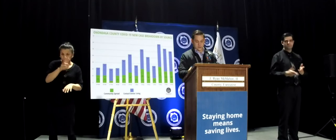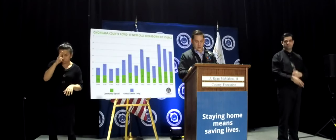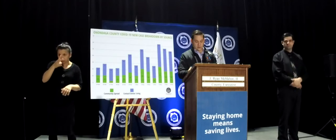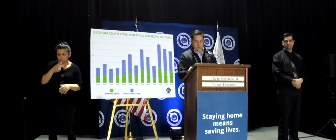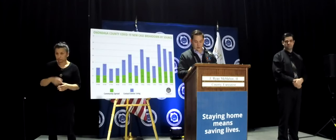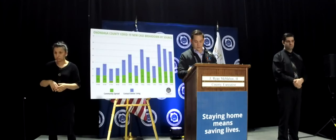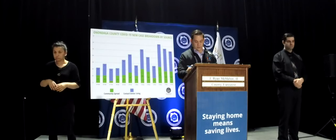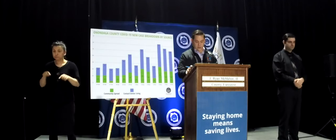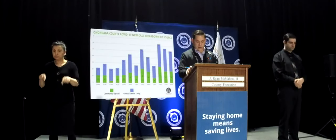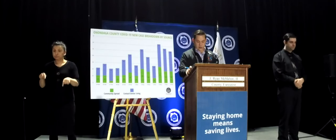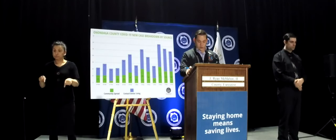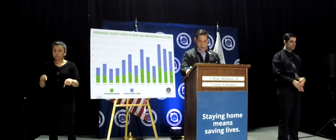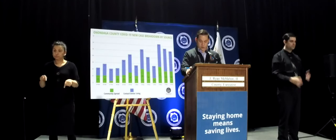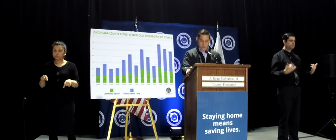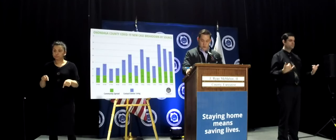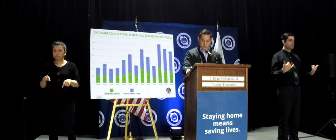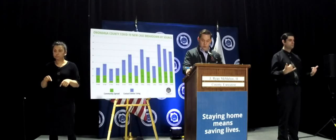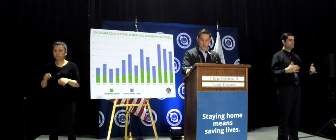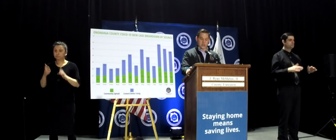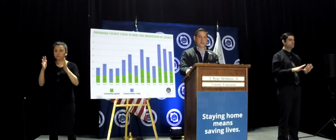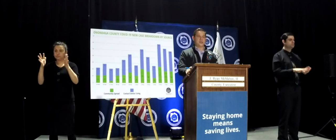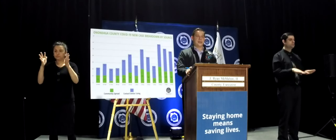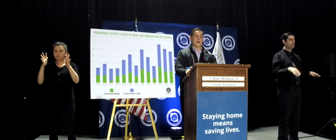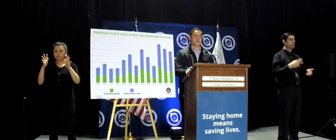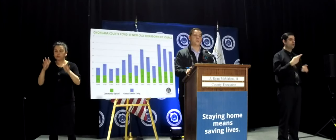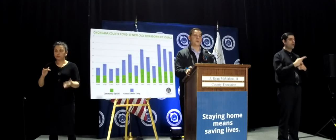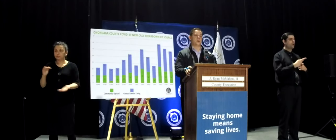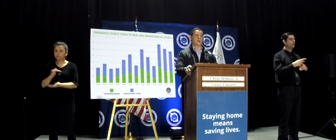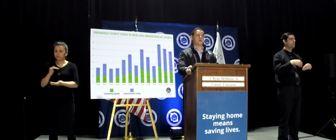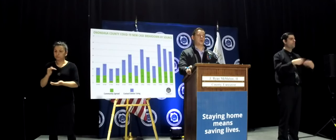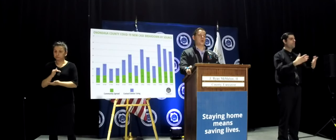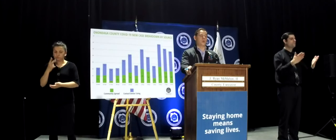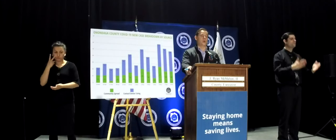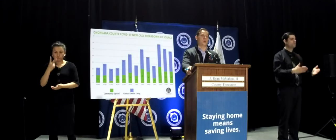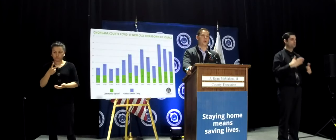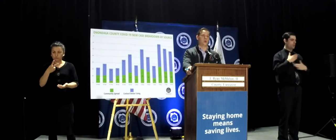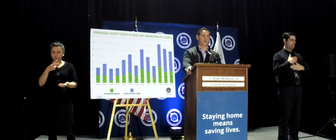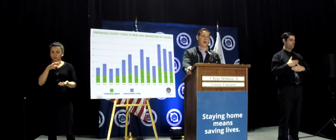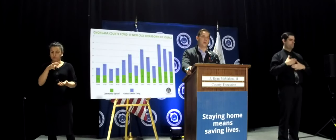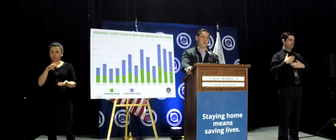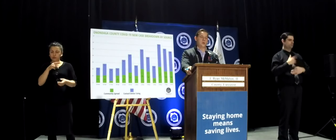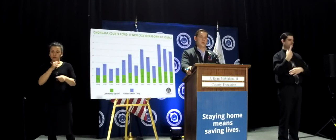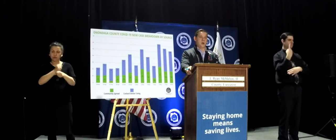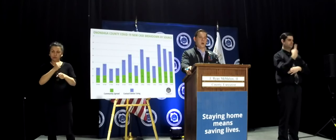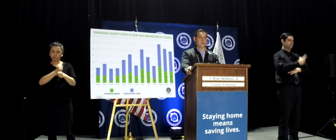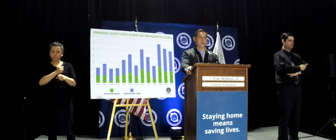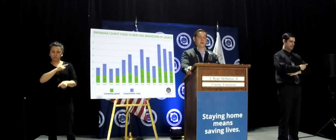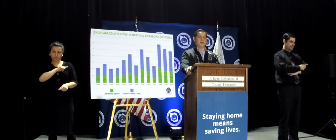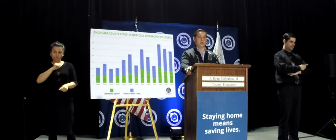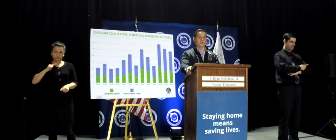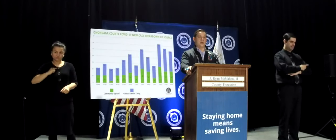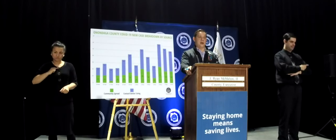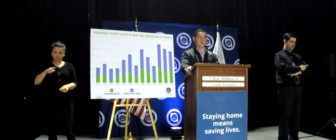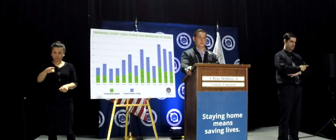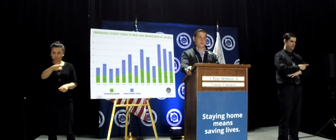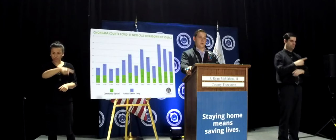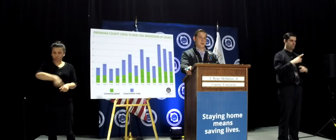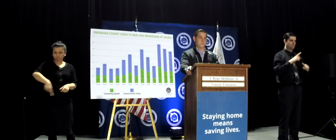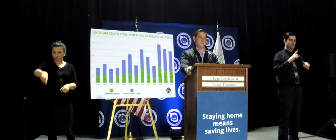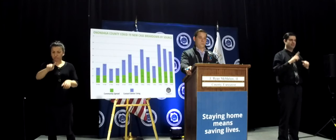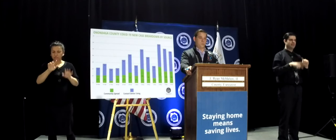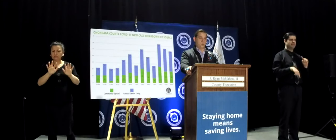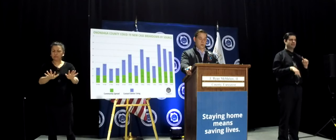Today is Child Care Provider Appreciation Day. We couldn't do what we're doing without our child care